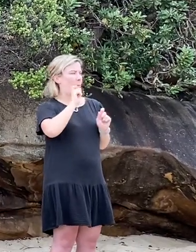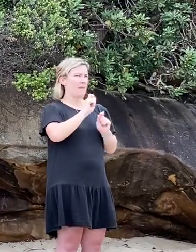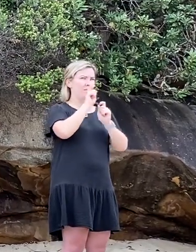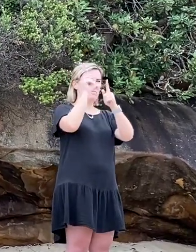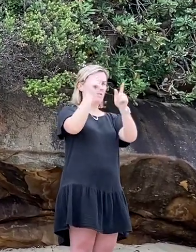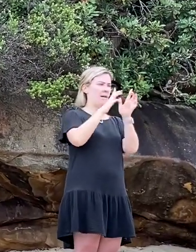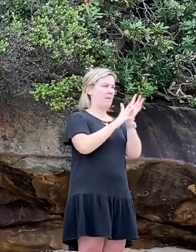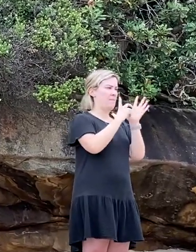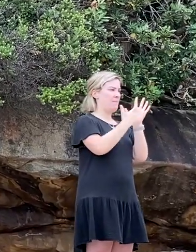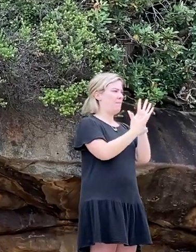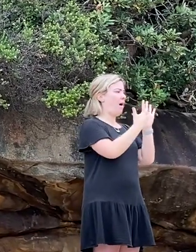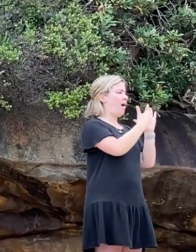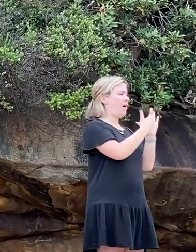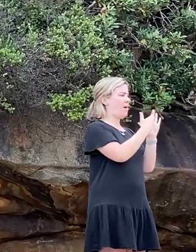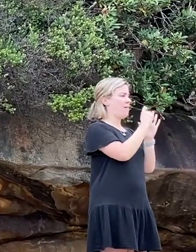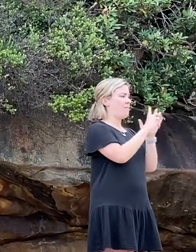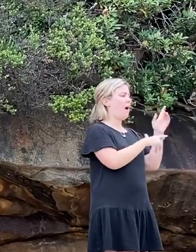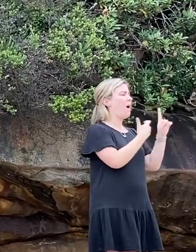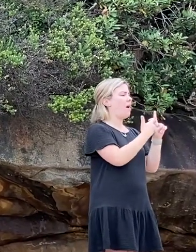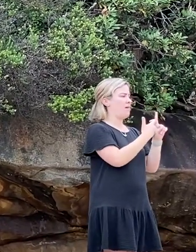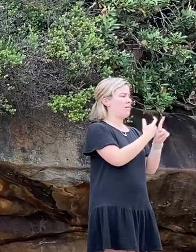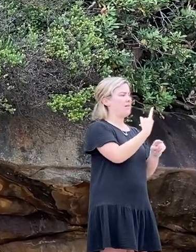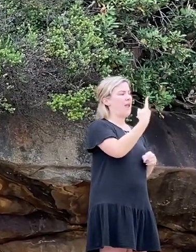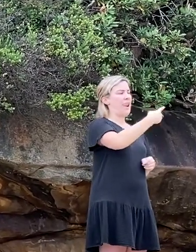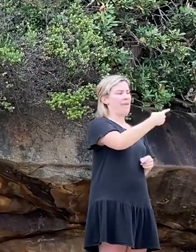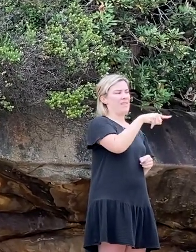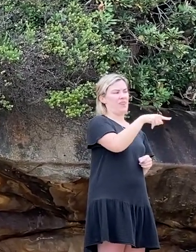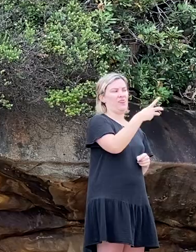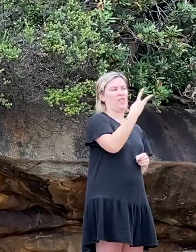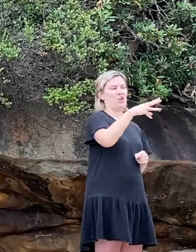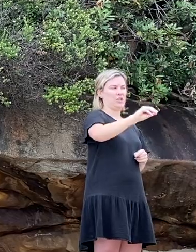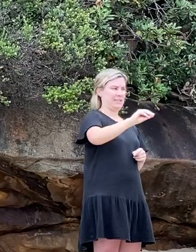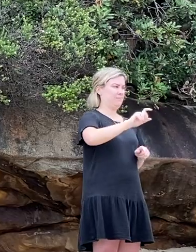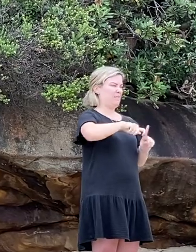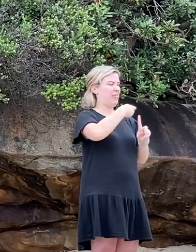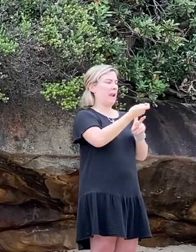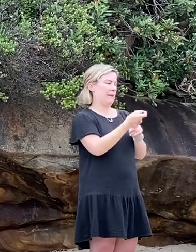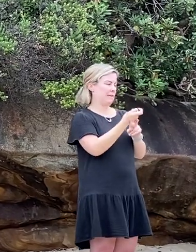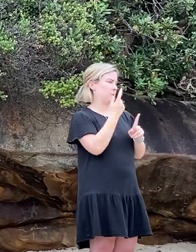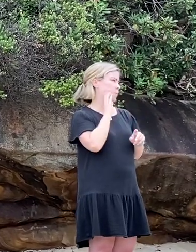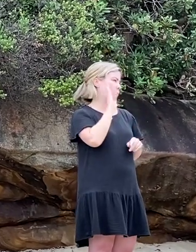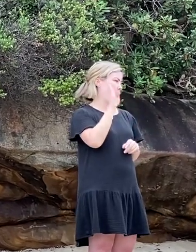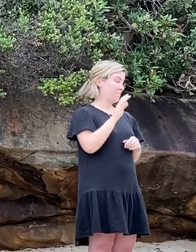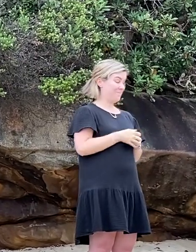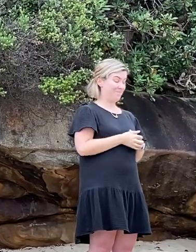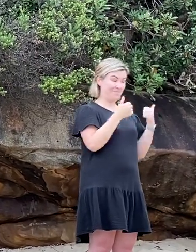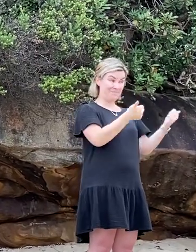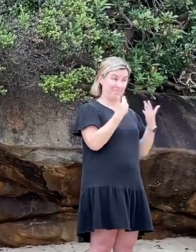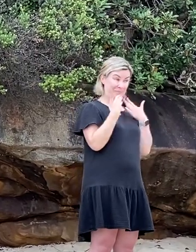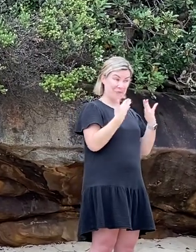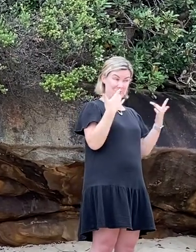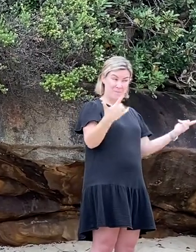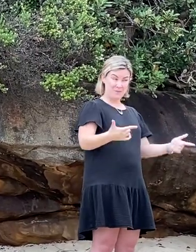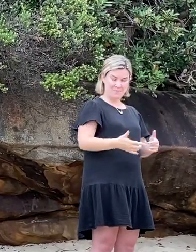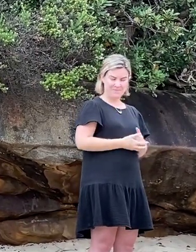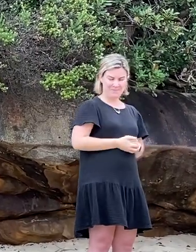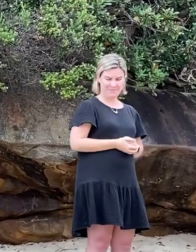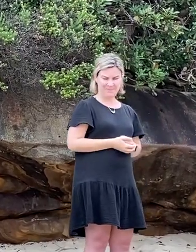for 11:30 will be our next talk. So thank you so much. And I'd like to